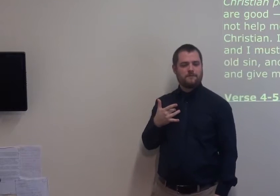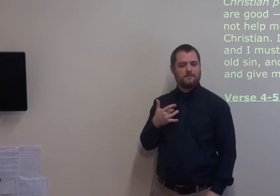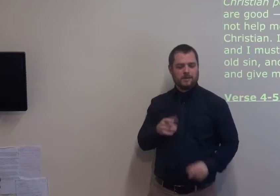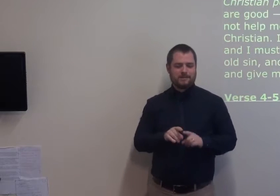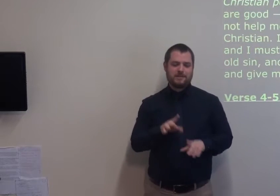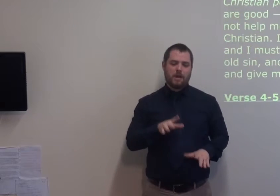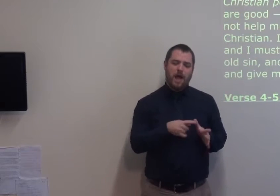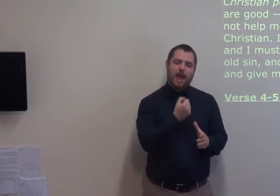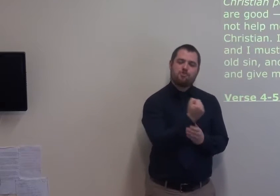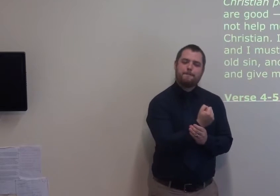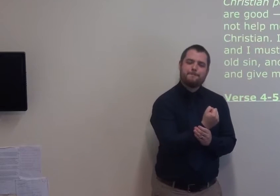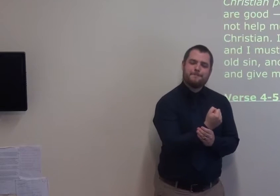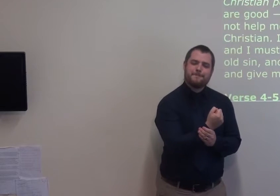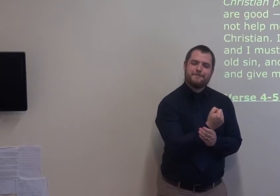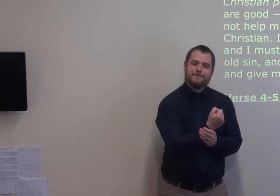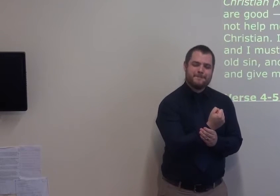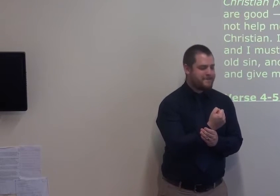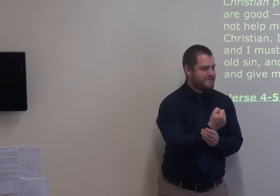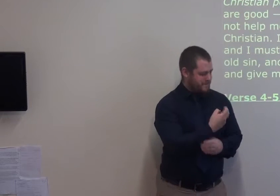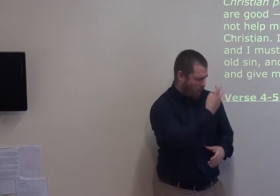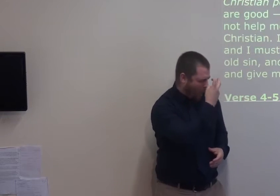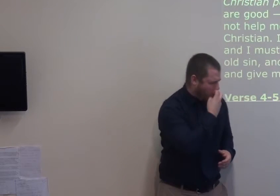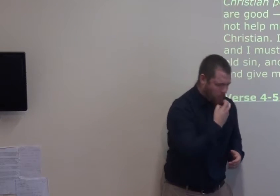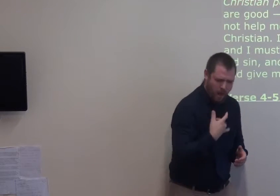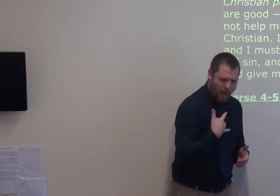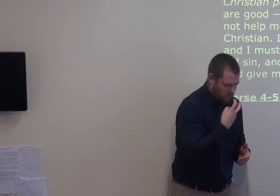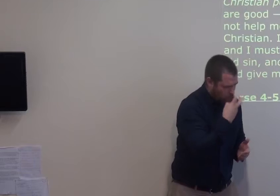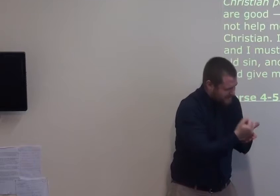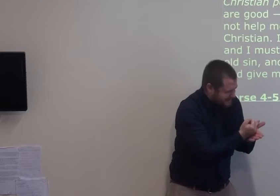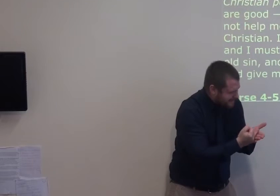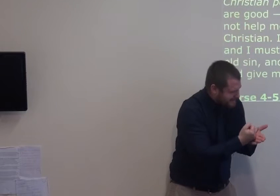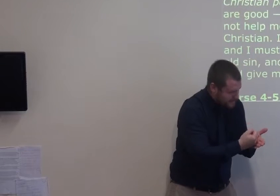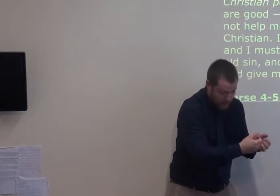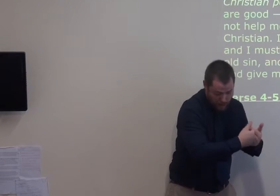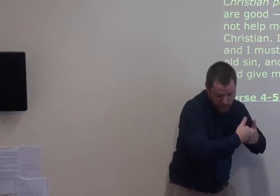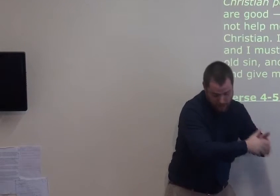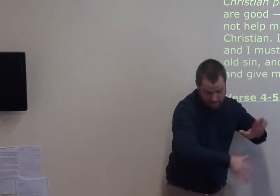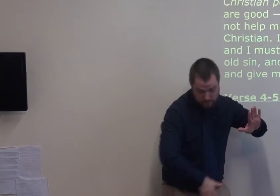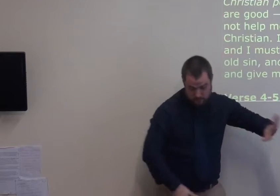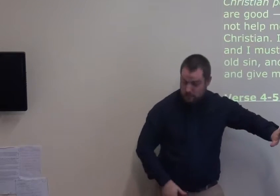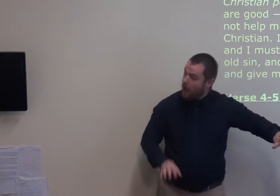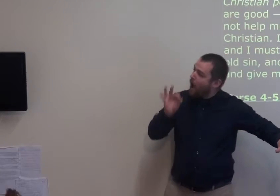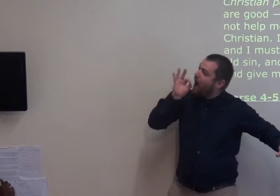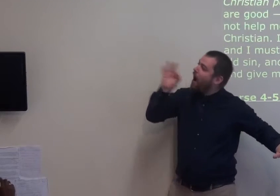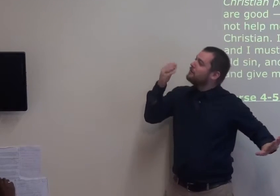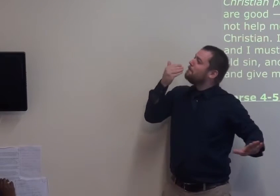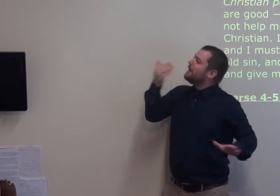I must leave my old sin, ask God to forgive me, and give me new life.